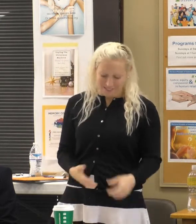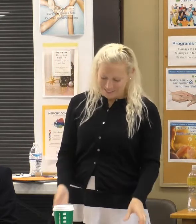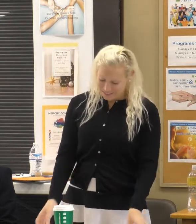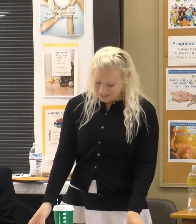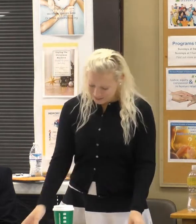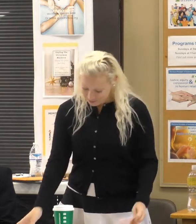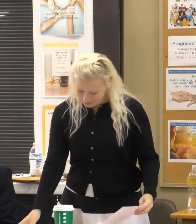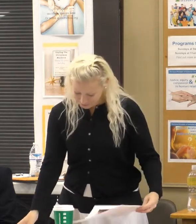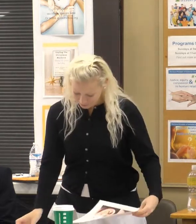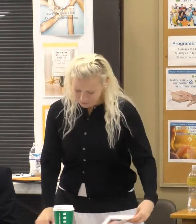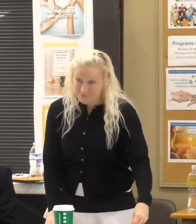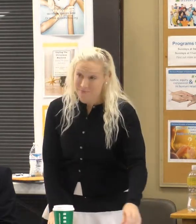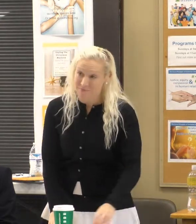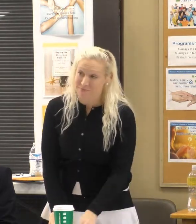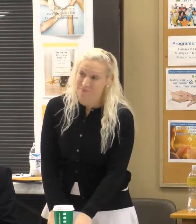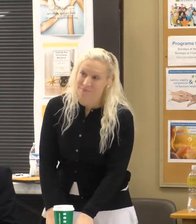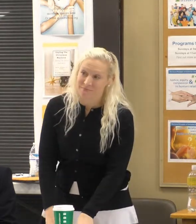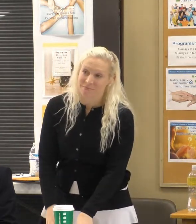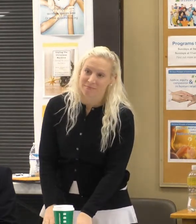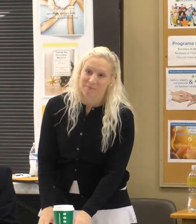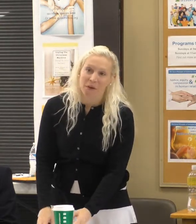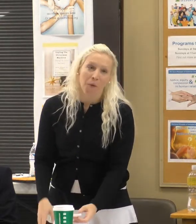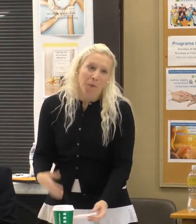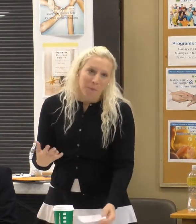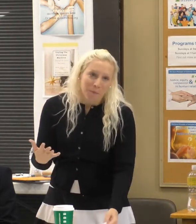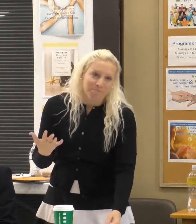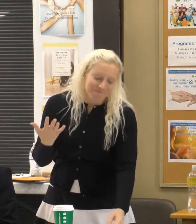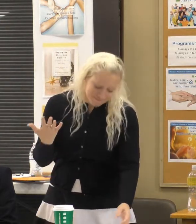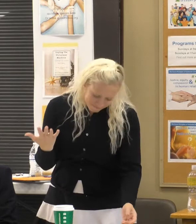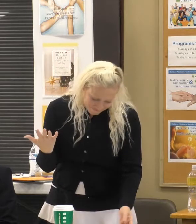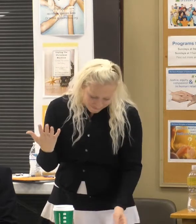They're actually considered cosmetic.